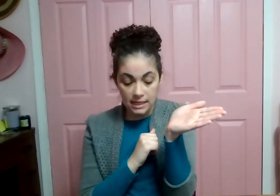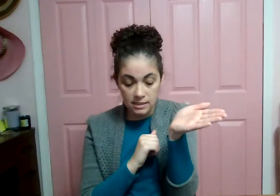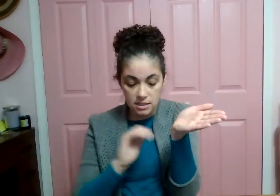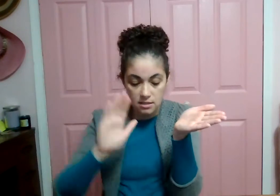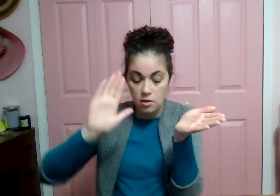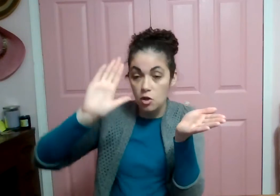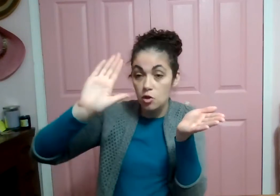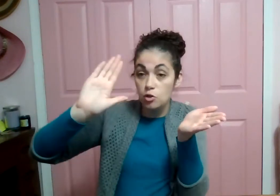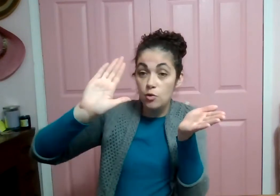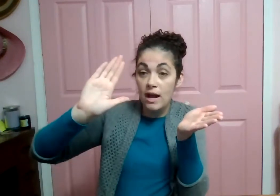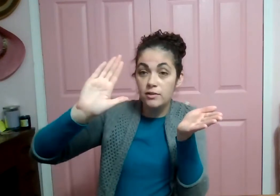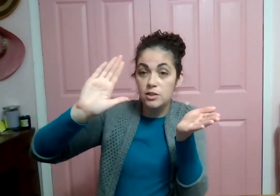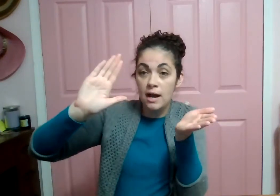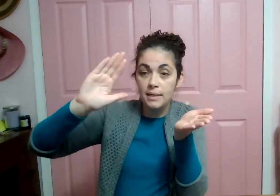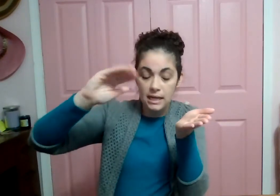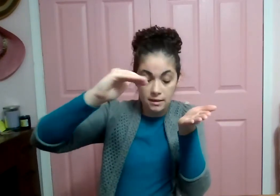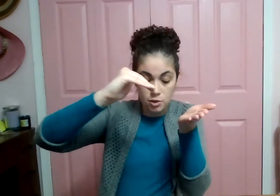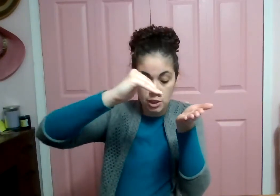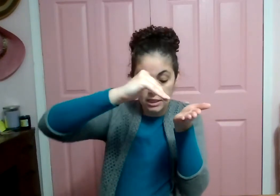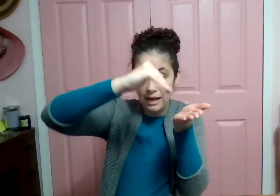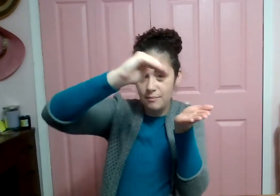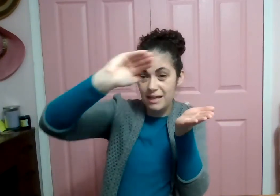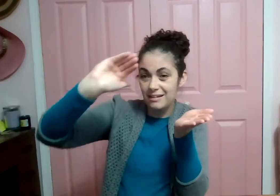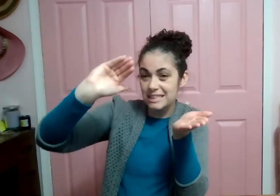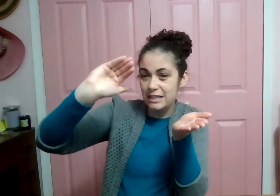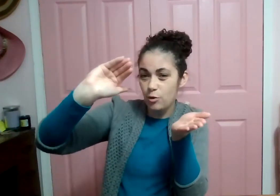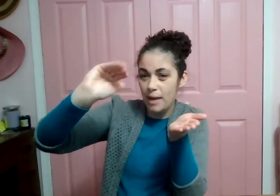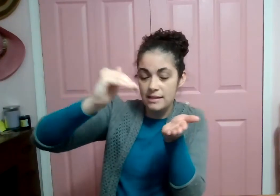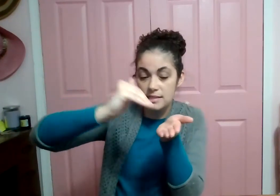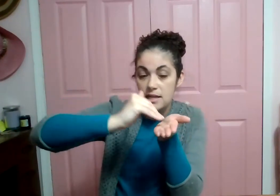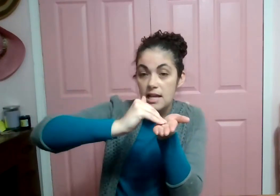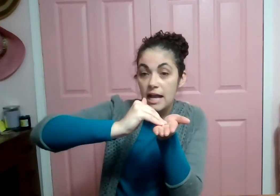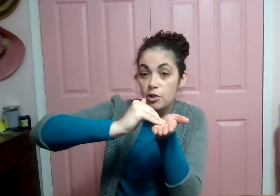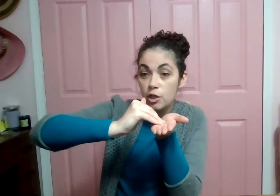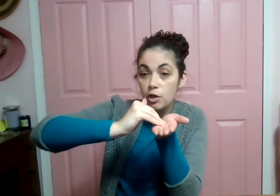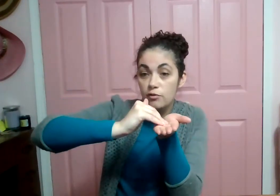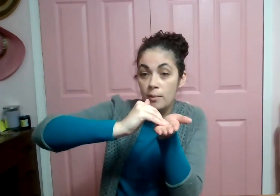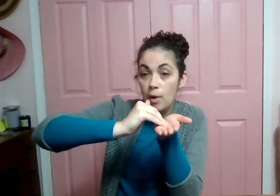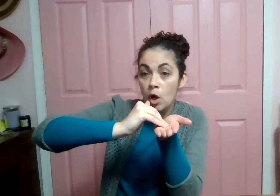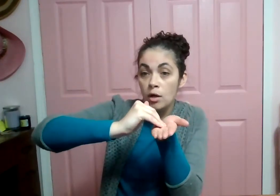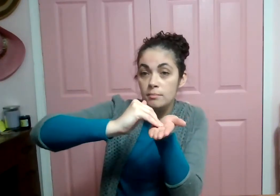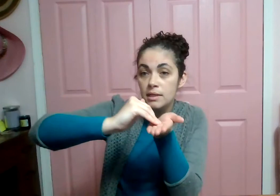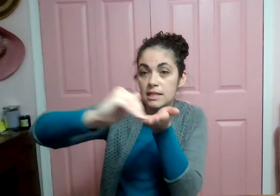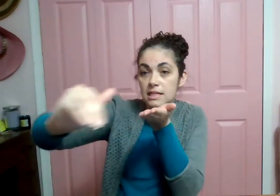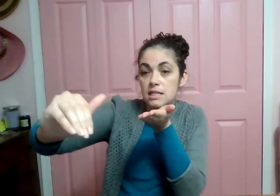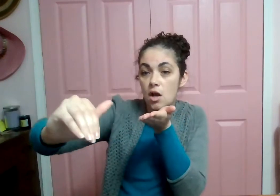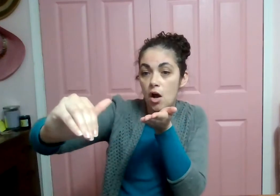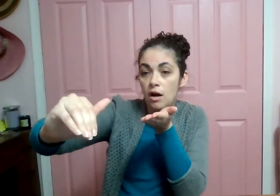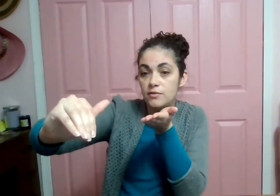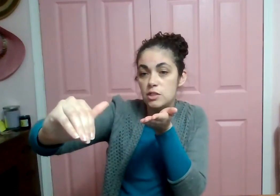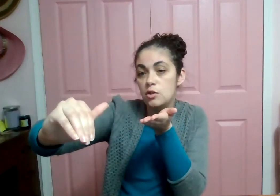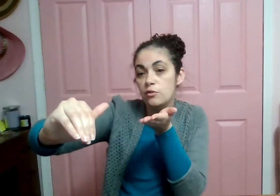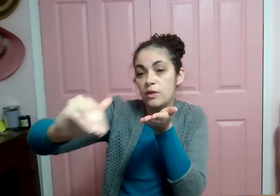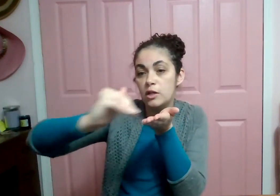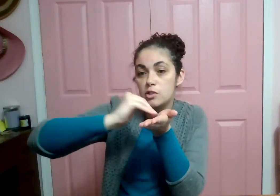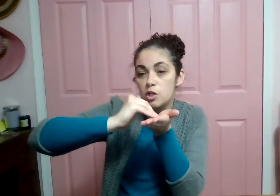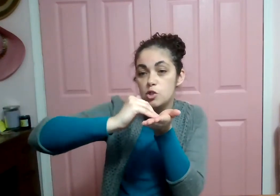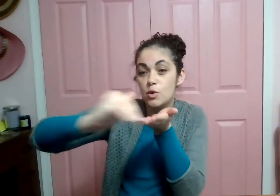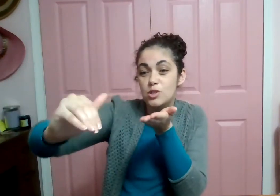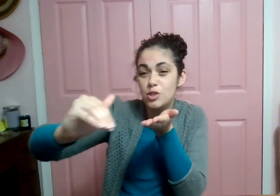hand. You have your dominant hand. You're going to kind of make it a little bent and you're going to go from palm off to your fingers. So excuse